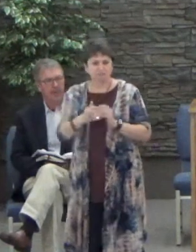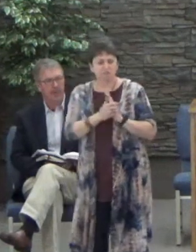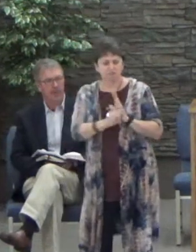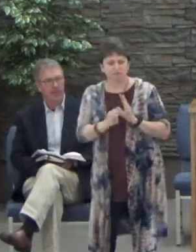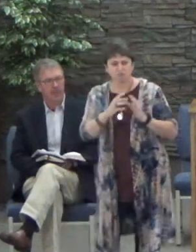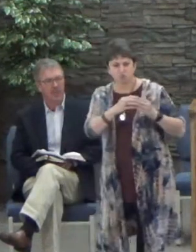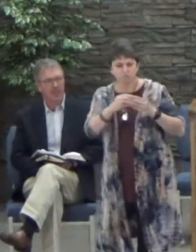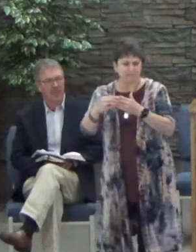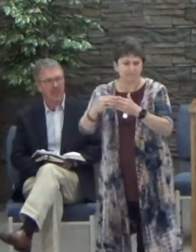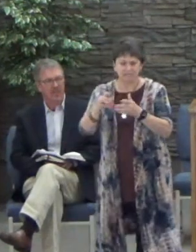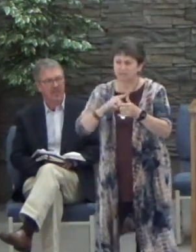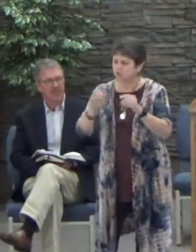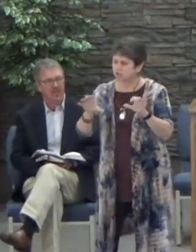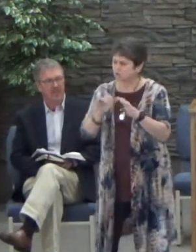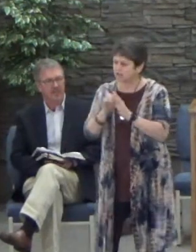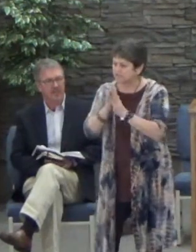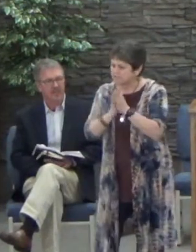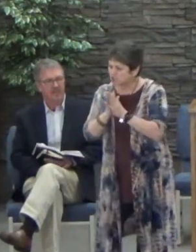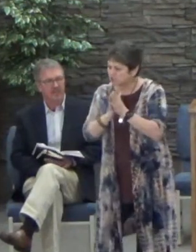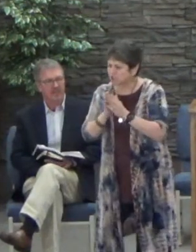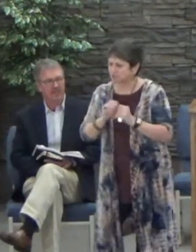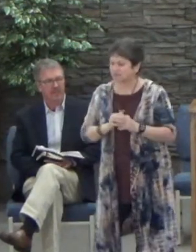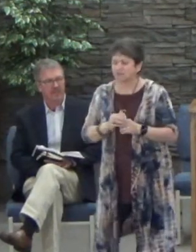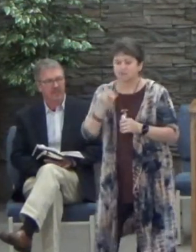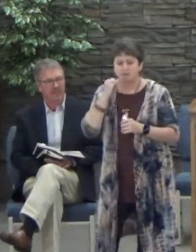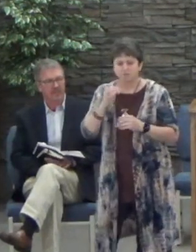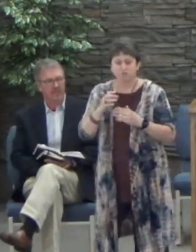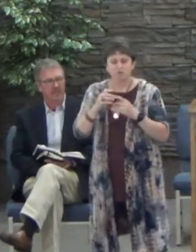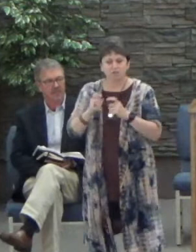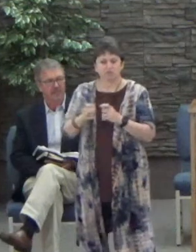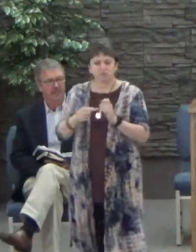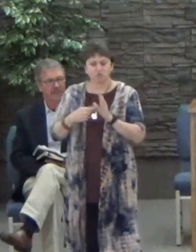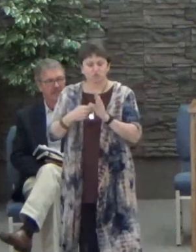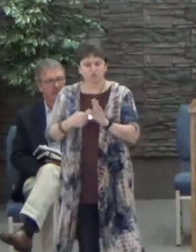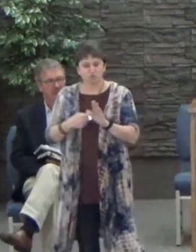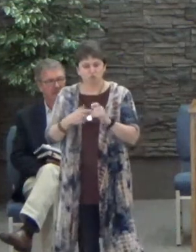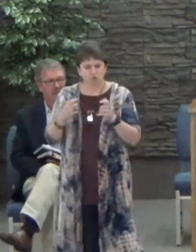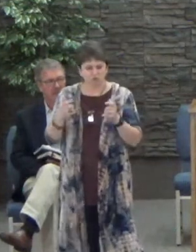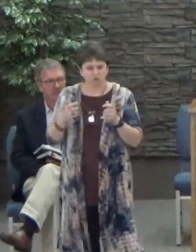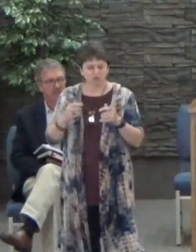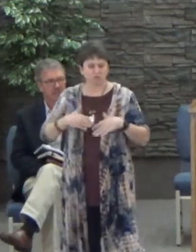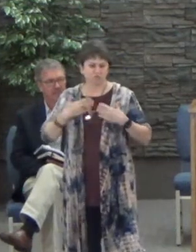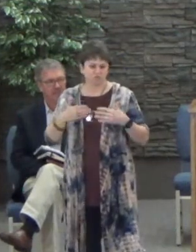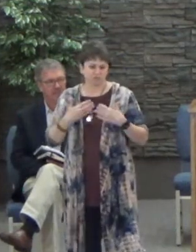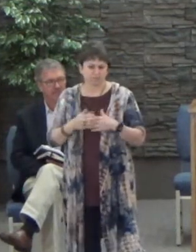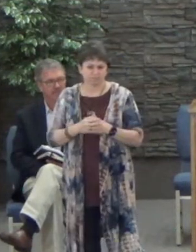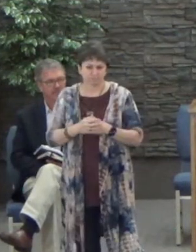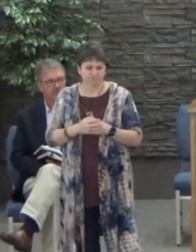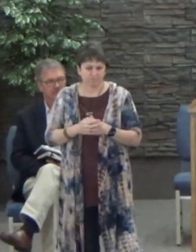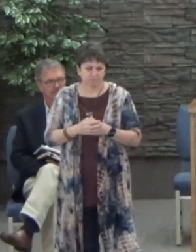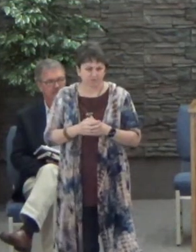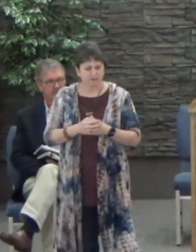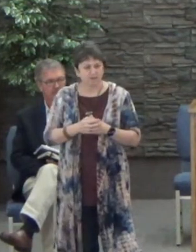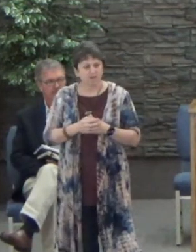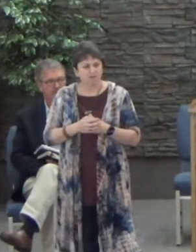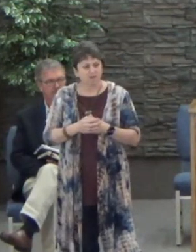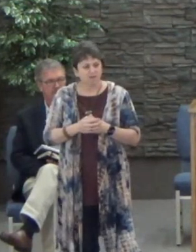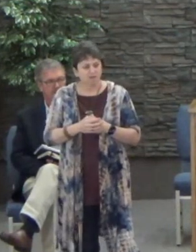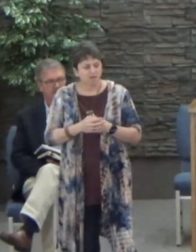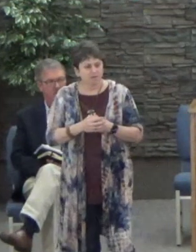lead, do so diligently. If it is to show mercy, do it cheerfully.